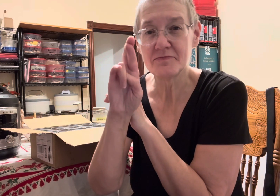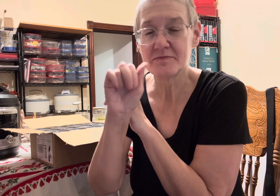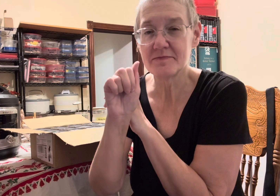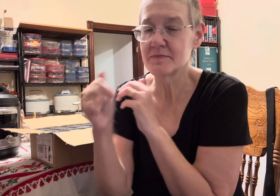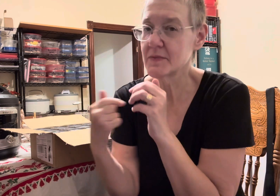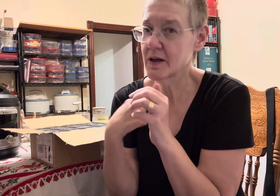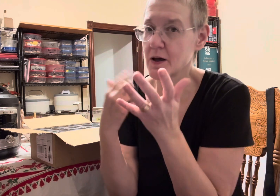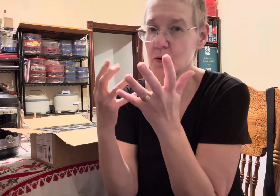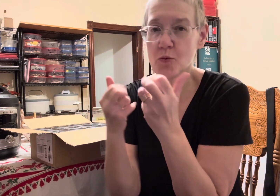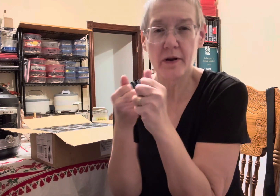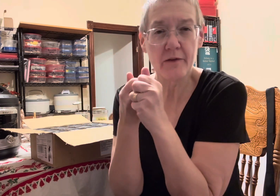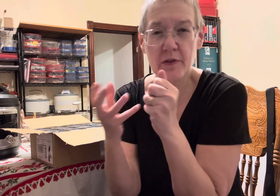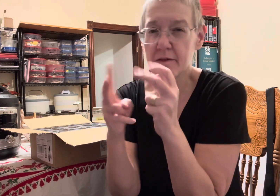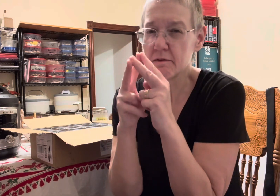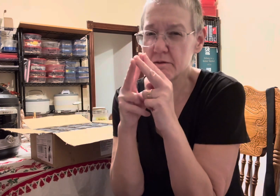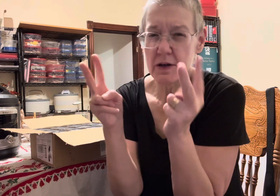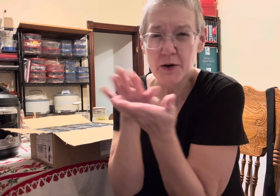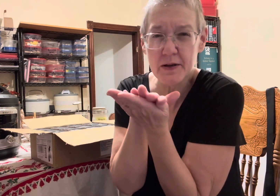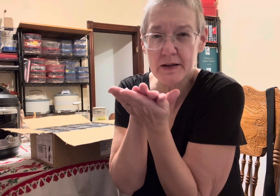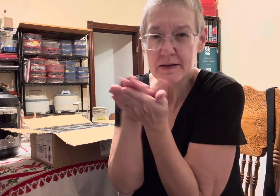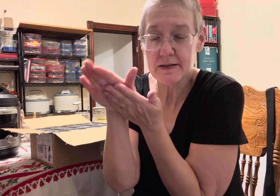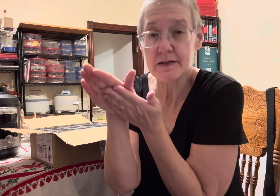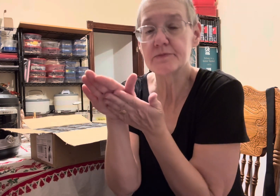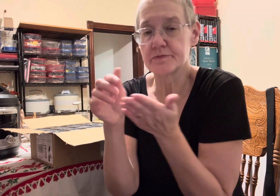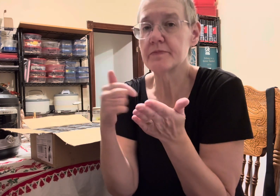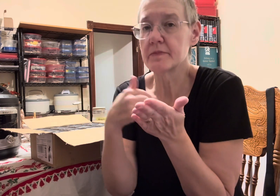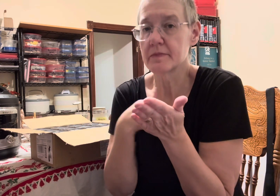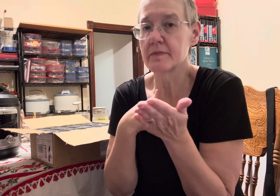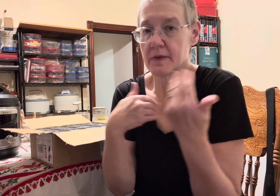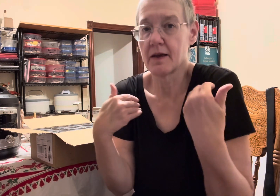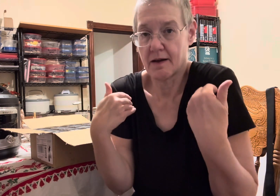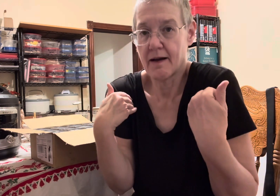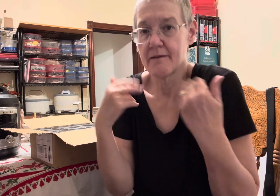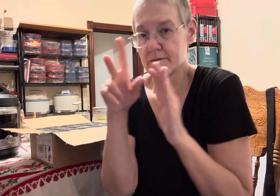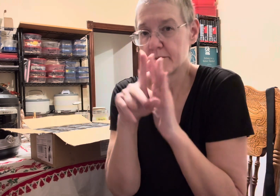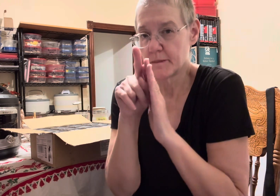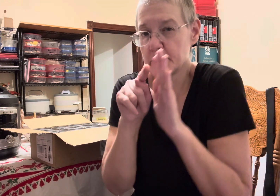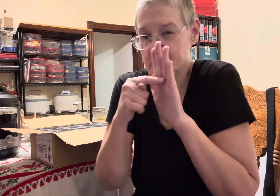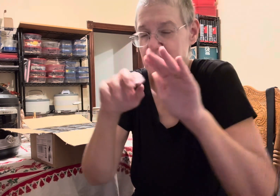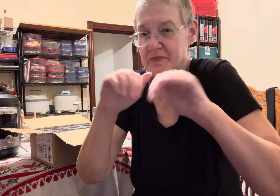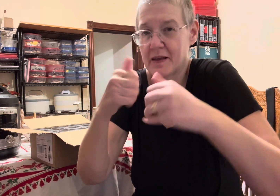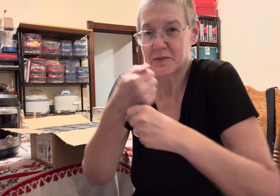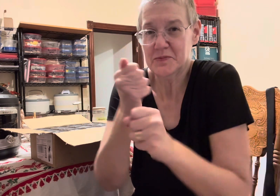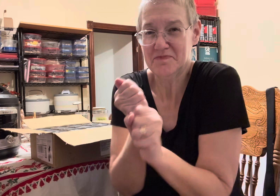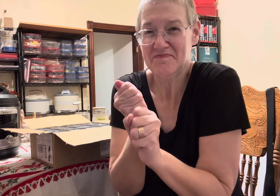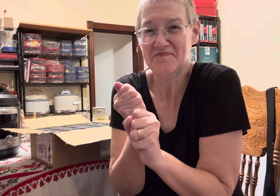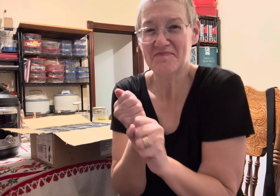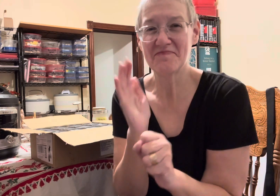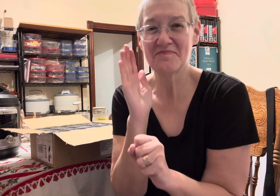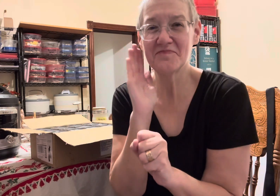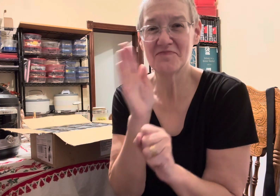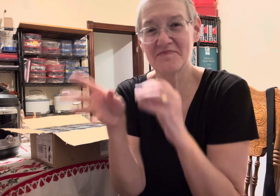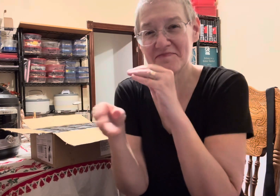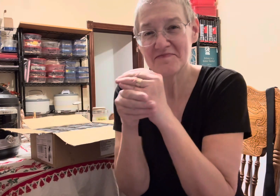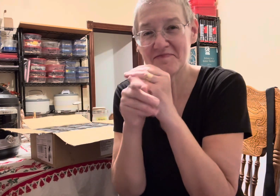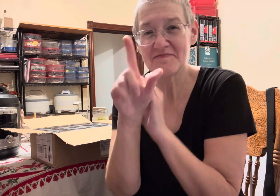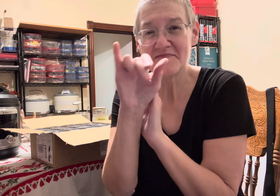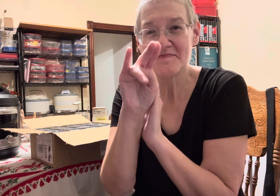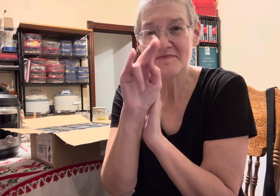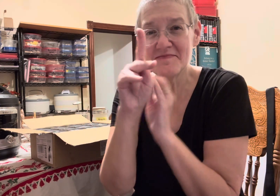any bacteria. I want everything very clean for my yogurt. I do have a video how to make the